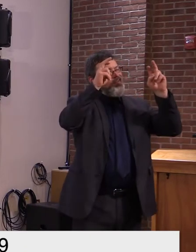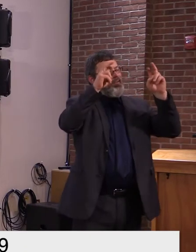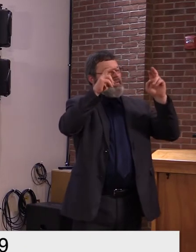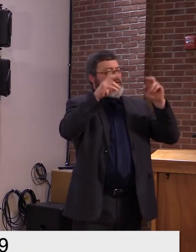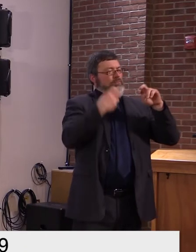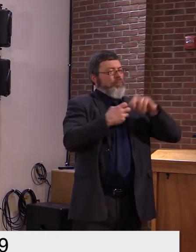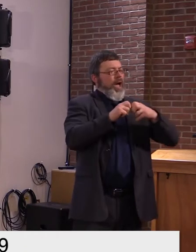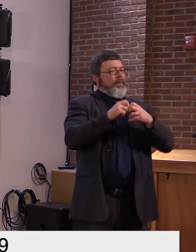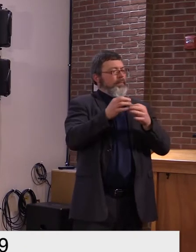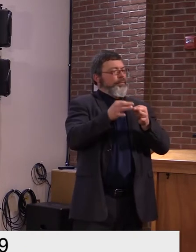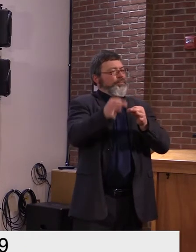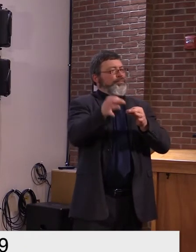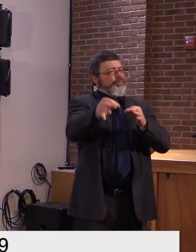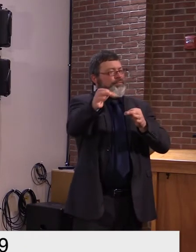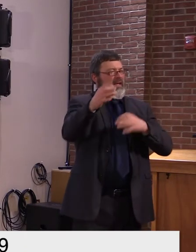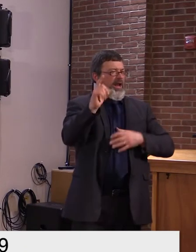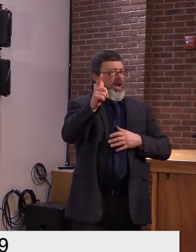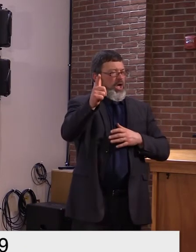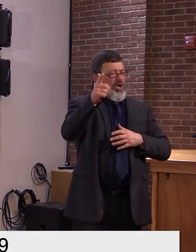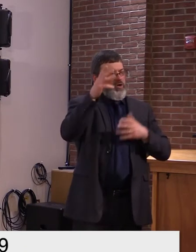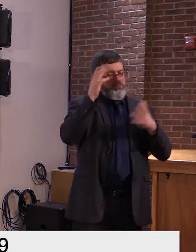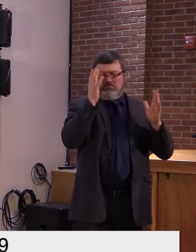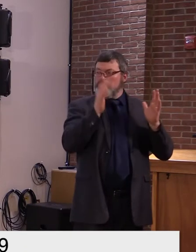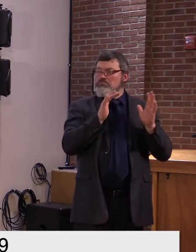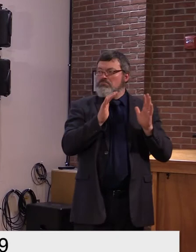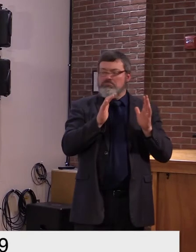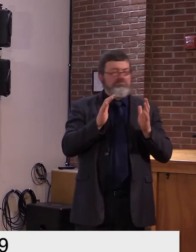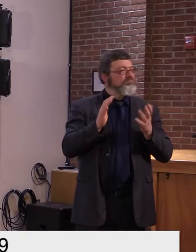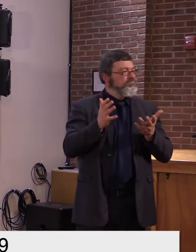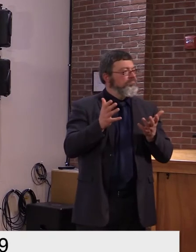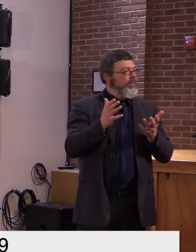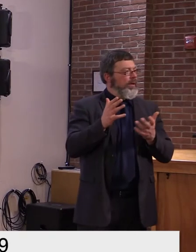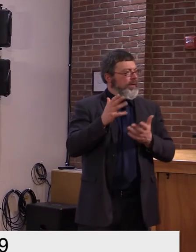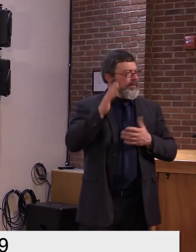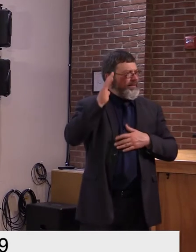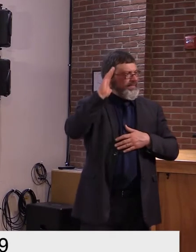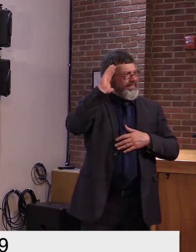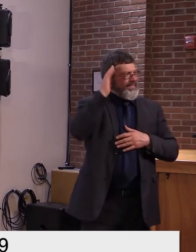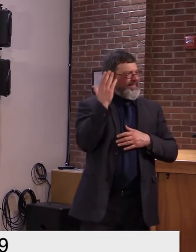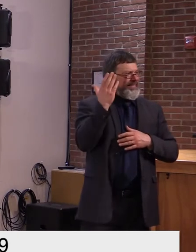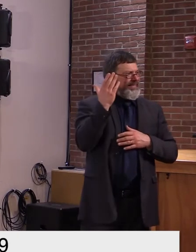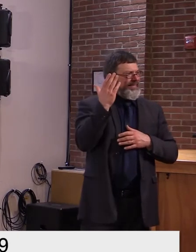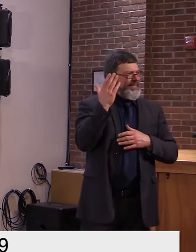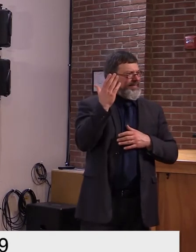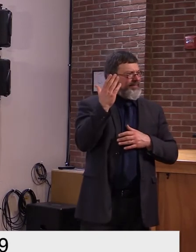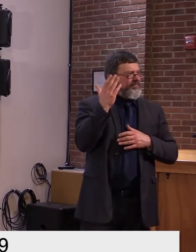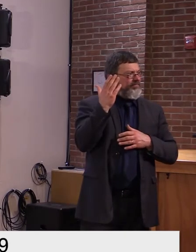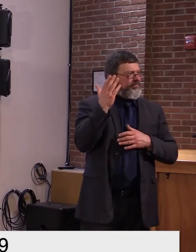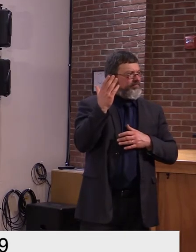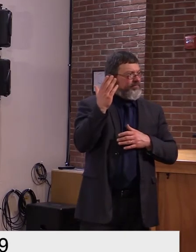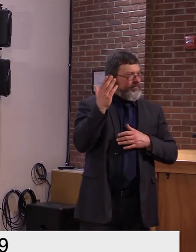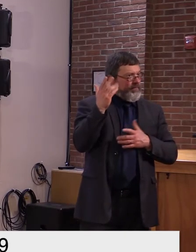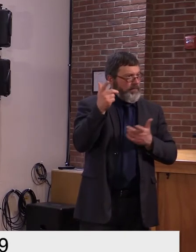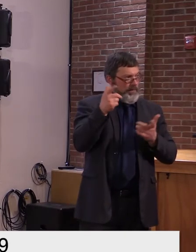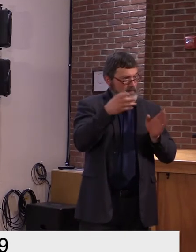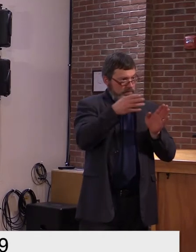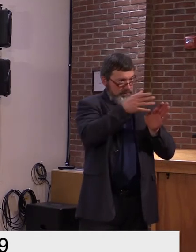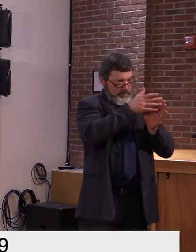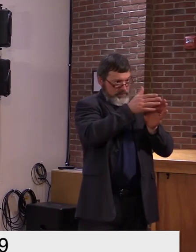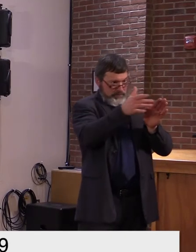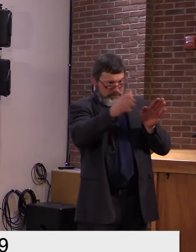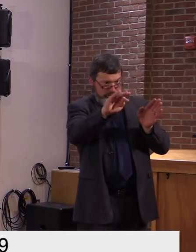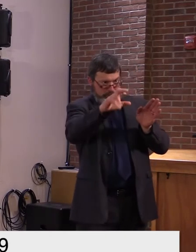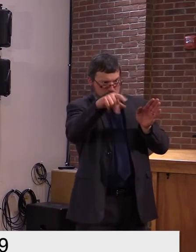they expect for more help in 3 months down the road or 6 months down the road? Will there be more money to be able